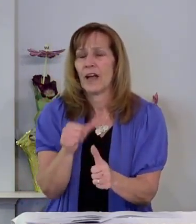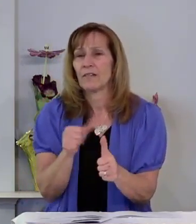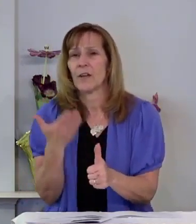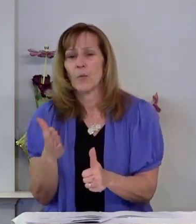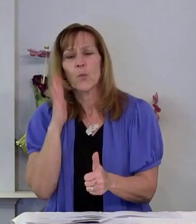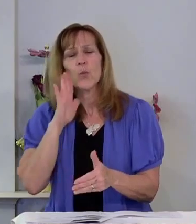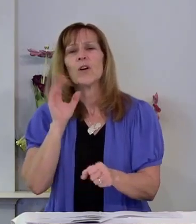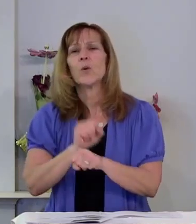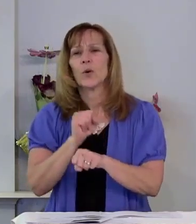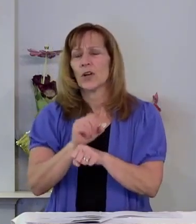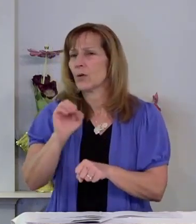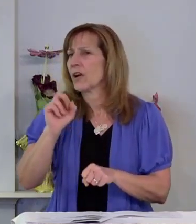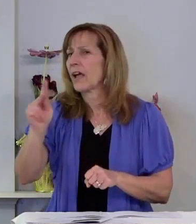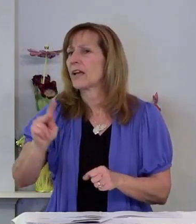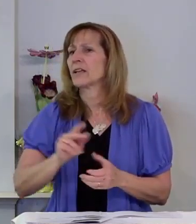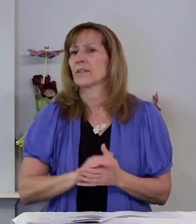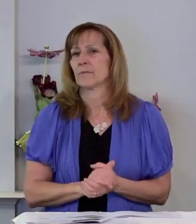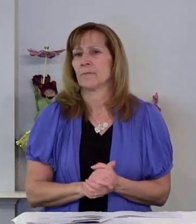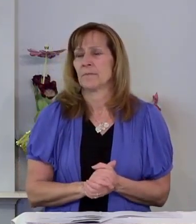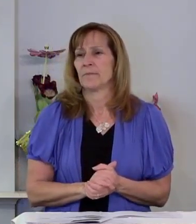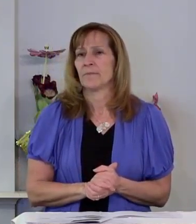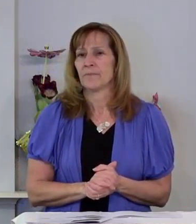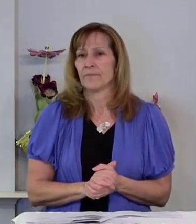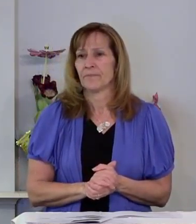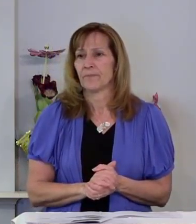you free from what keeps you in fear,